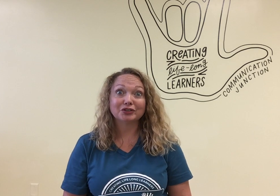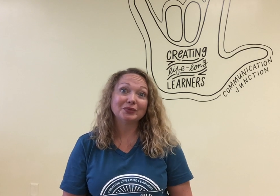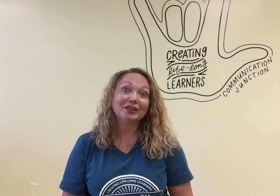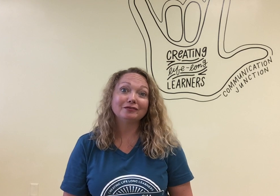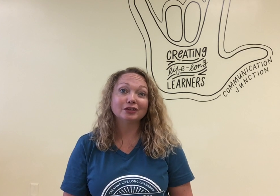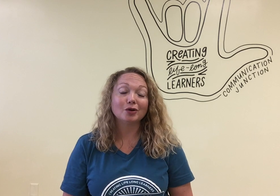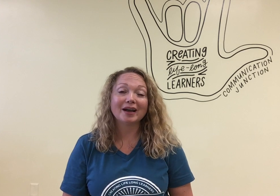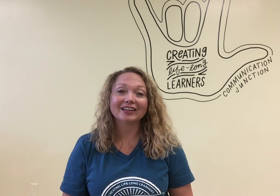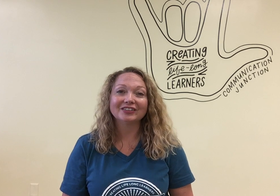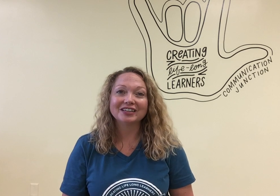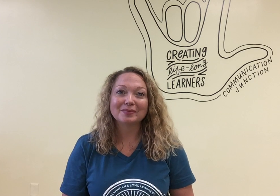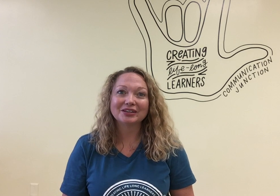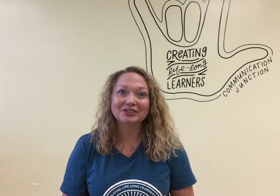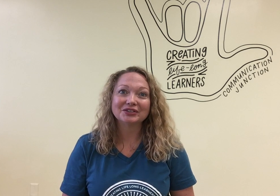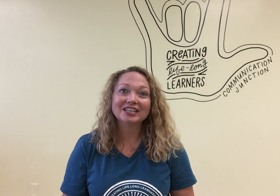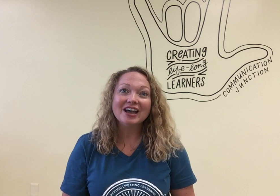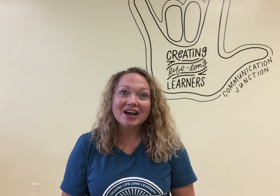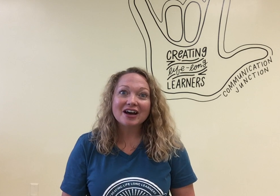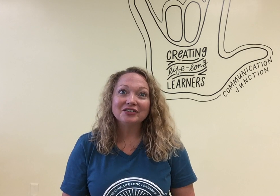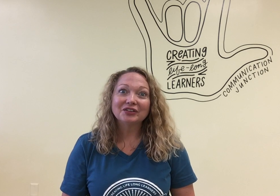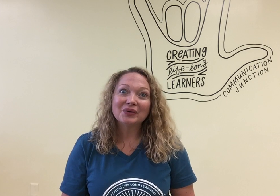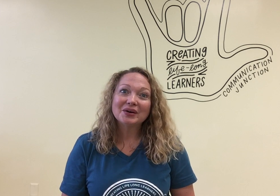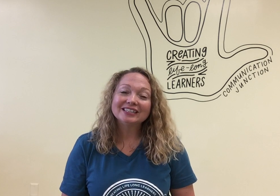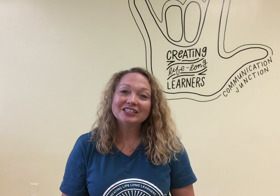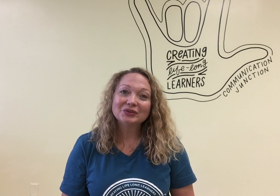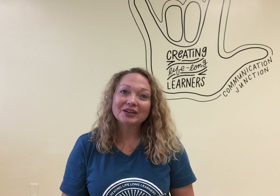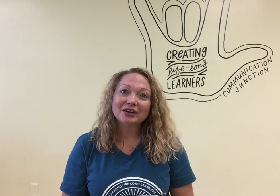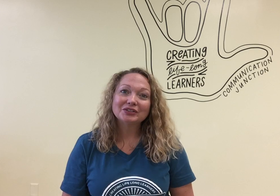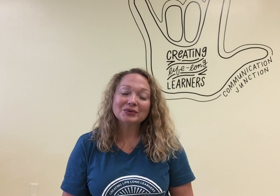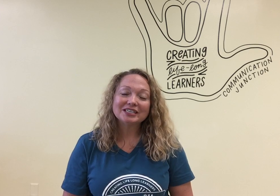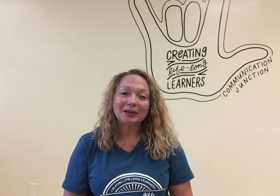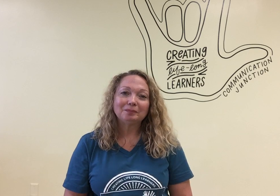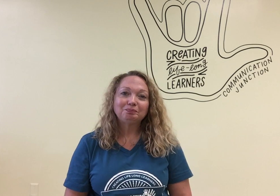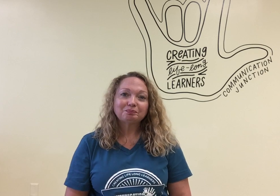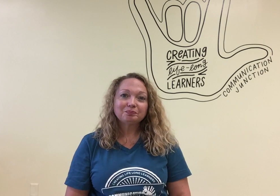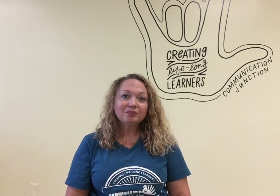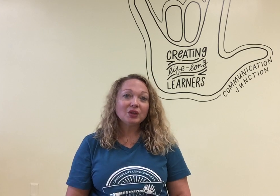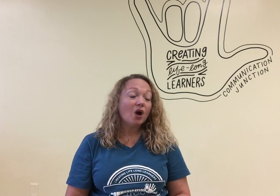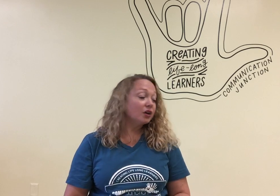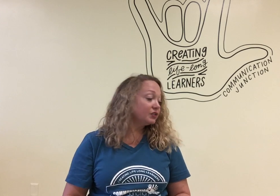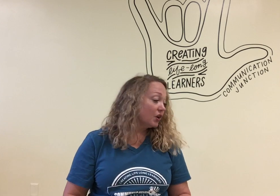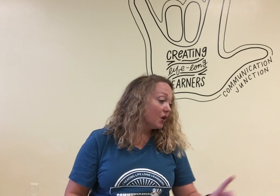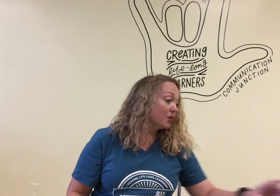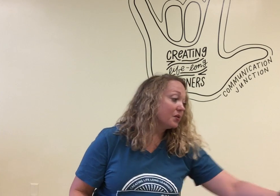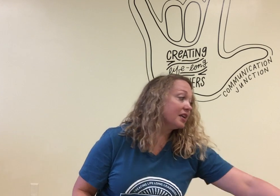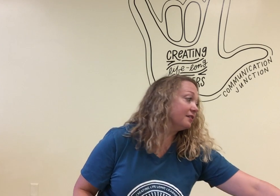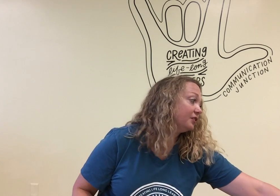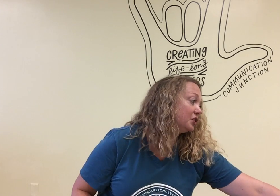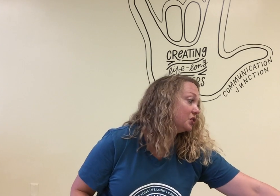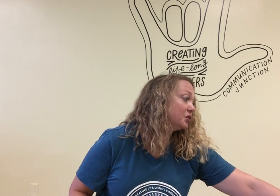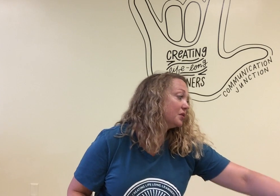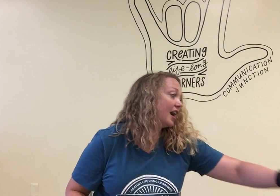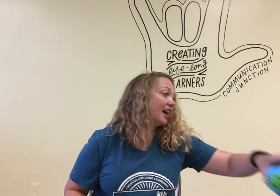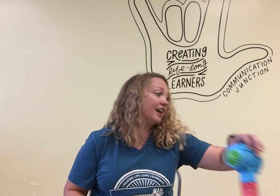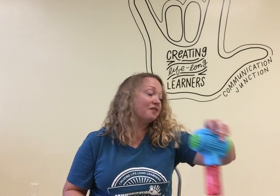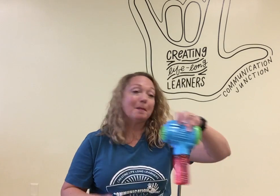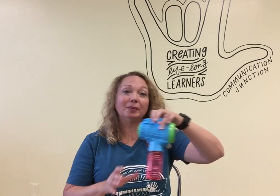We love to go back and look at pictures of your little ones enjoying our story time. Also, if you have